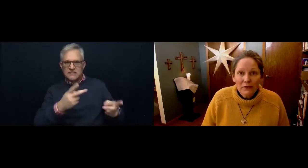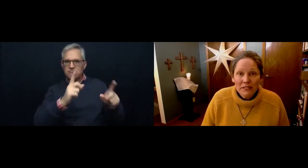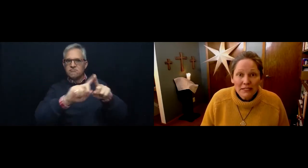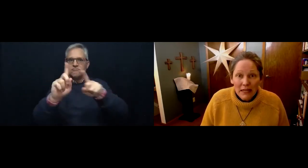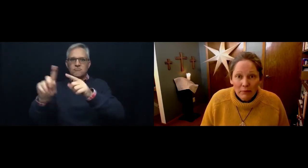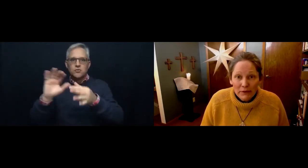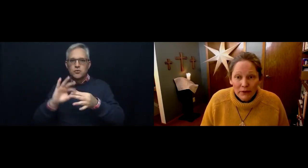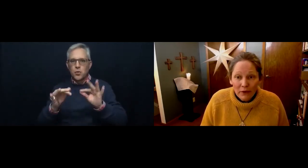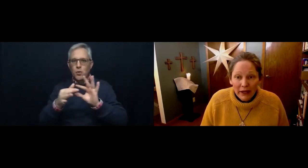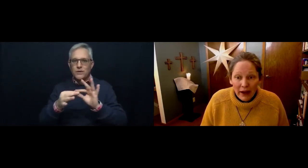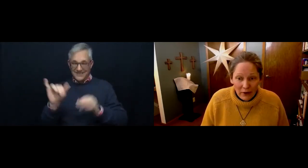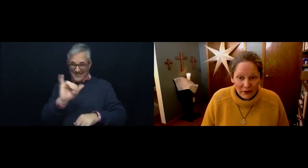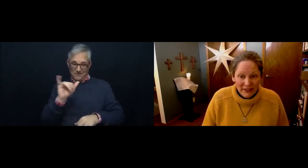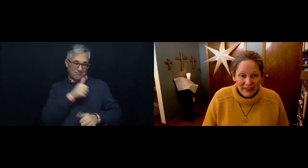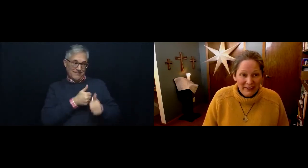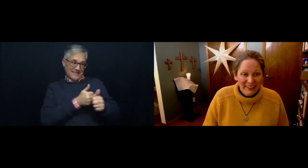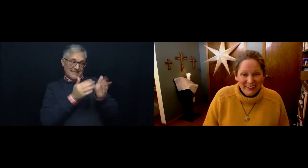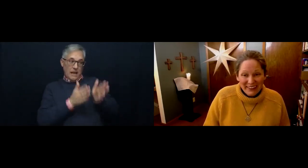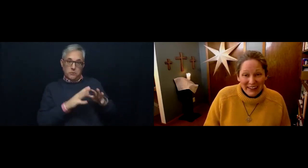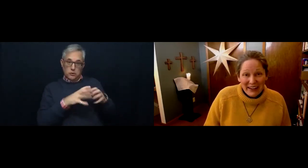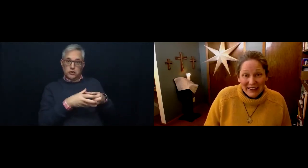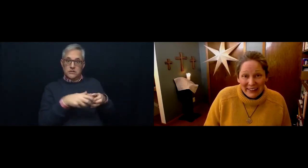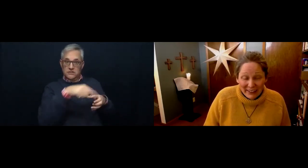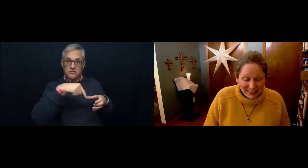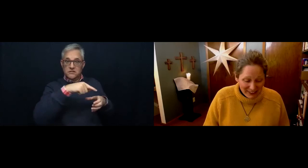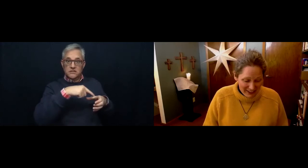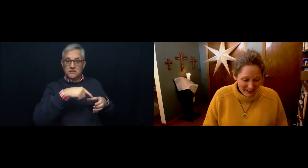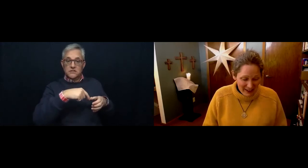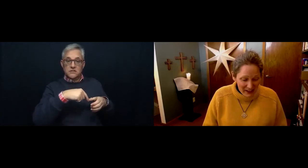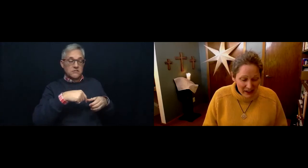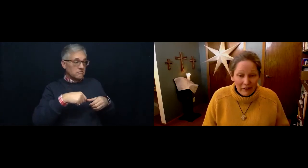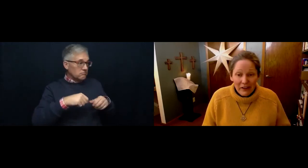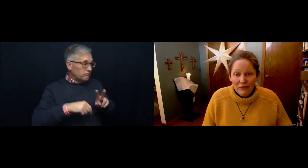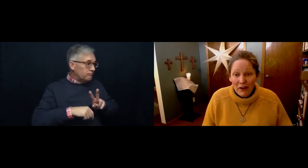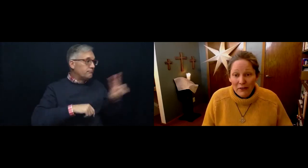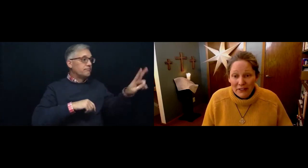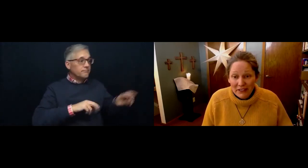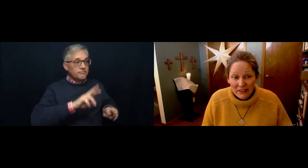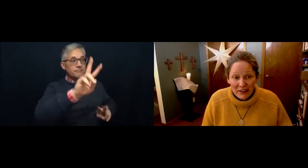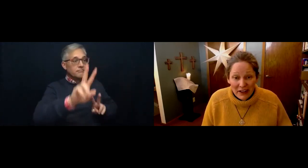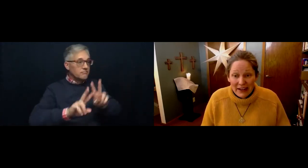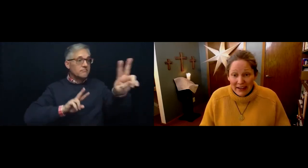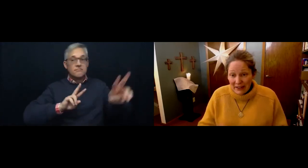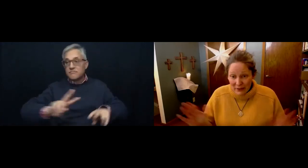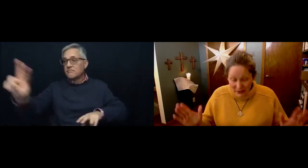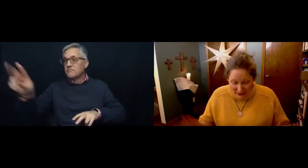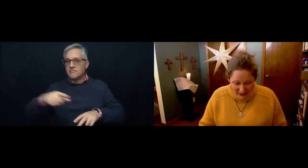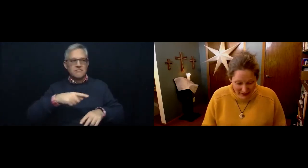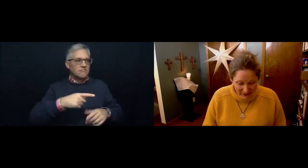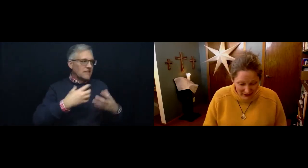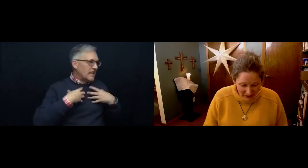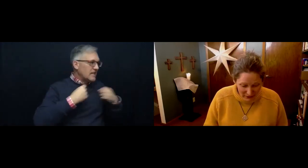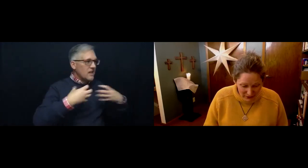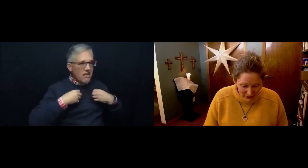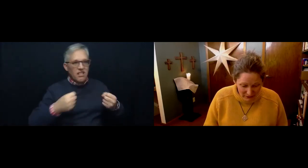Like those disciples going out and healing and caring for others in those little